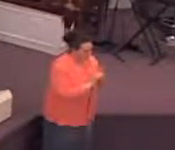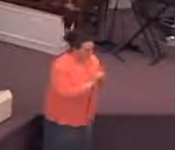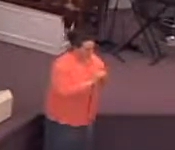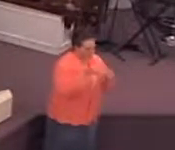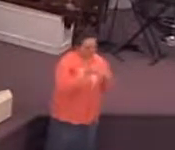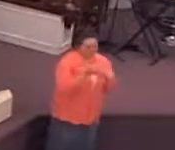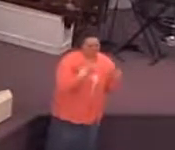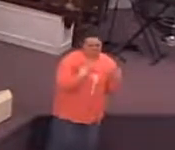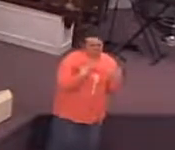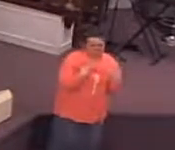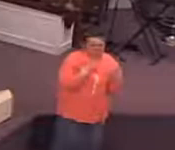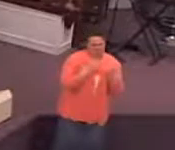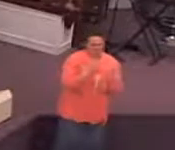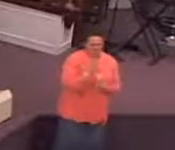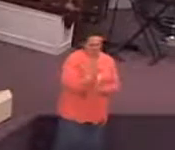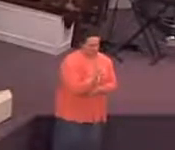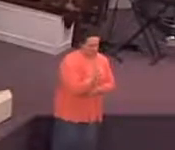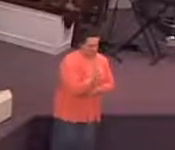Complaining.